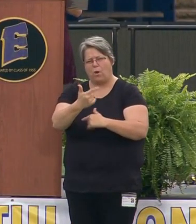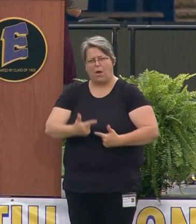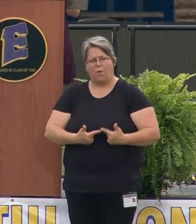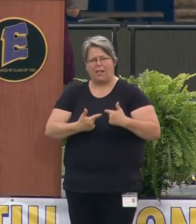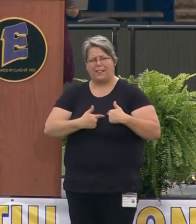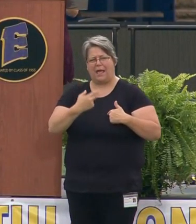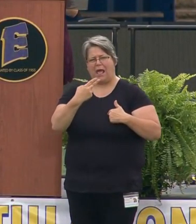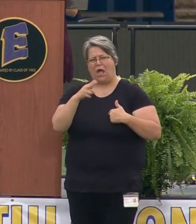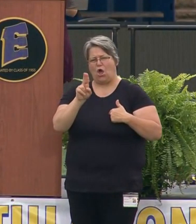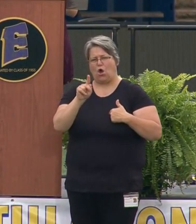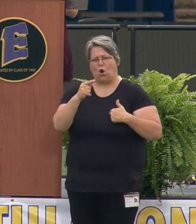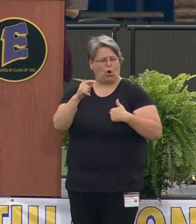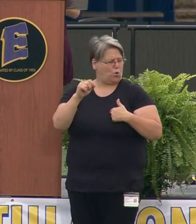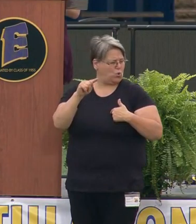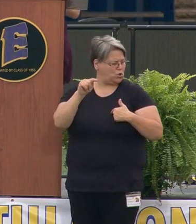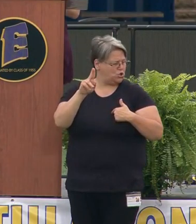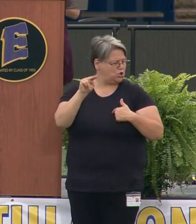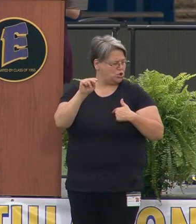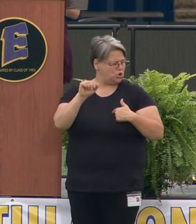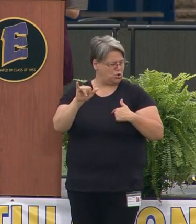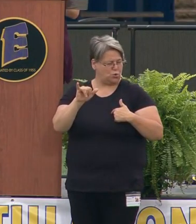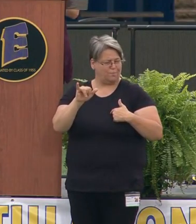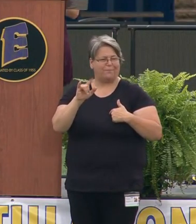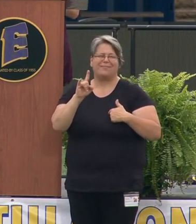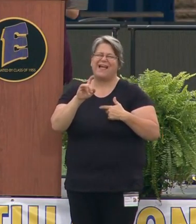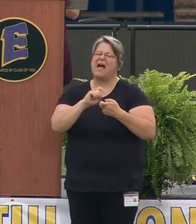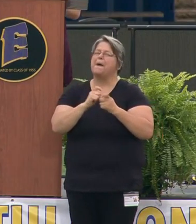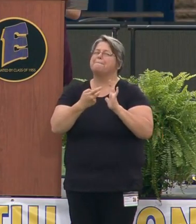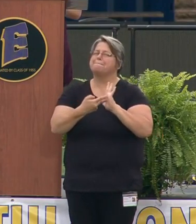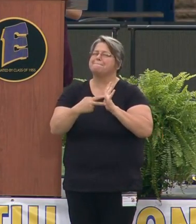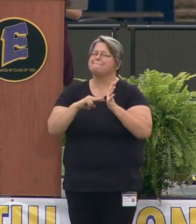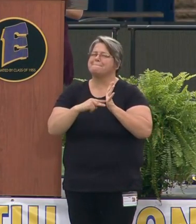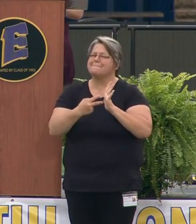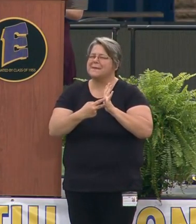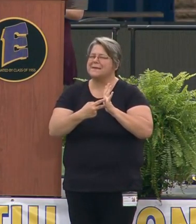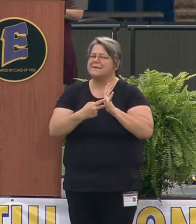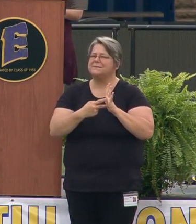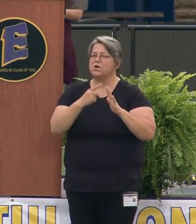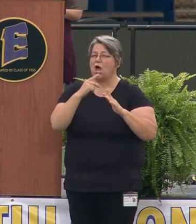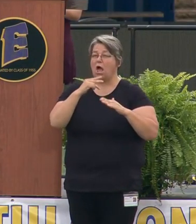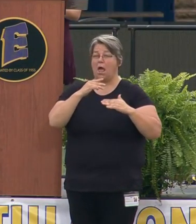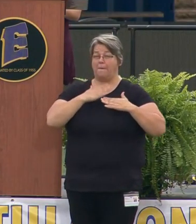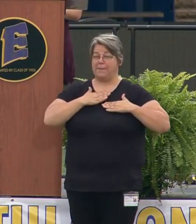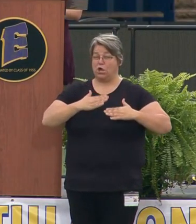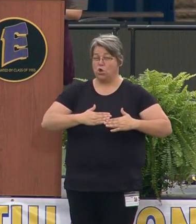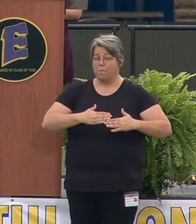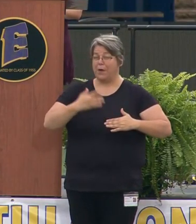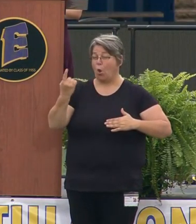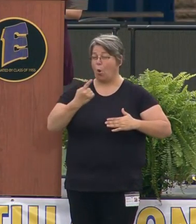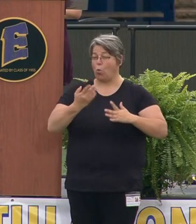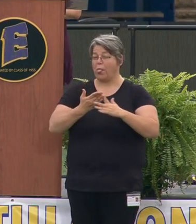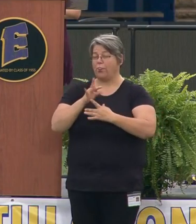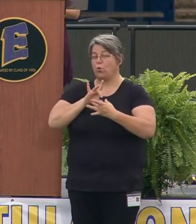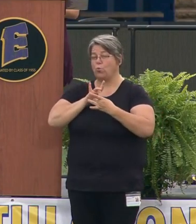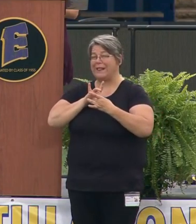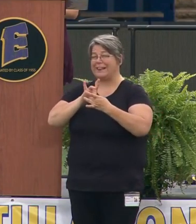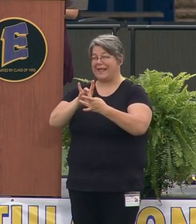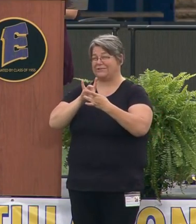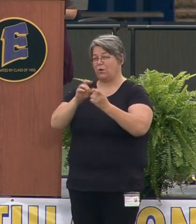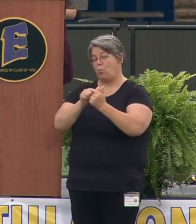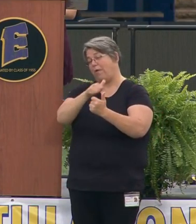Ubuntu. The idea loosely translates to being human only through our relationships. The